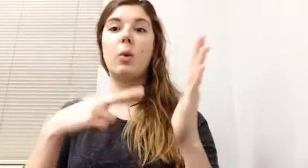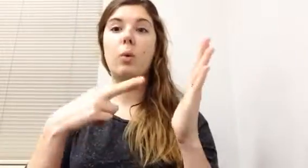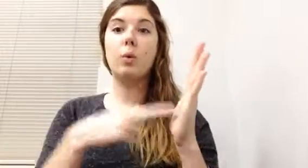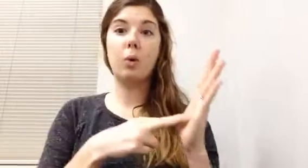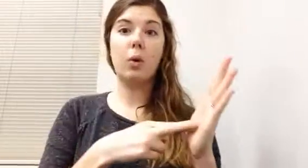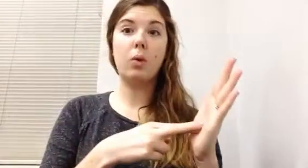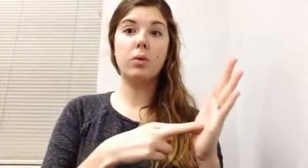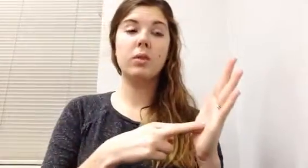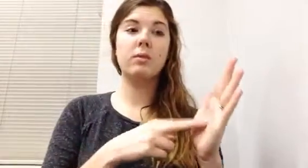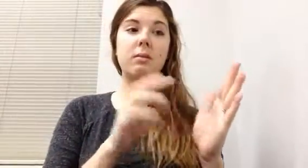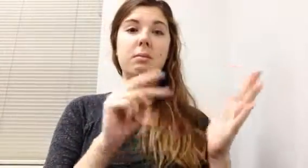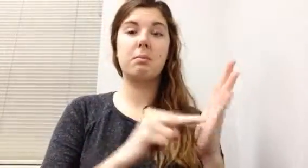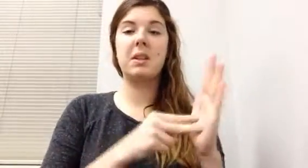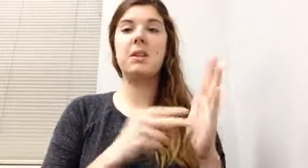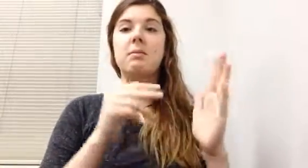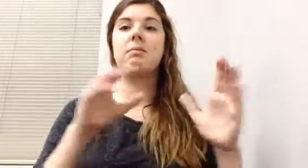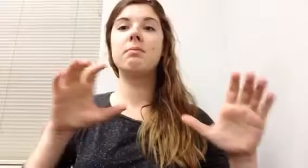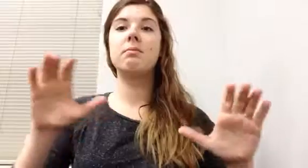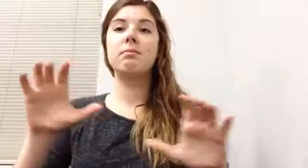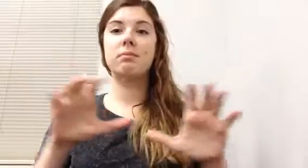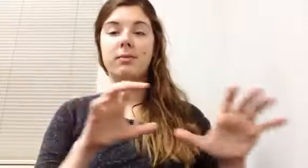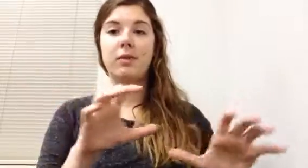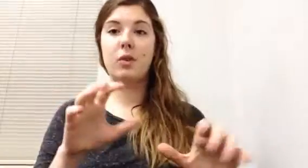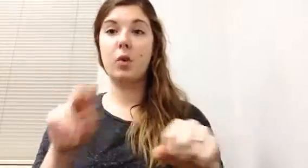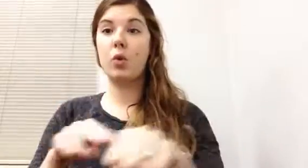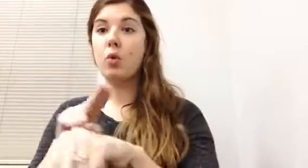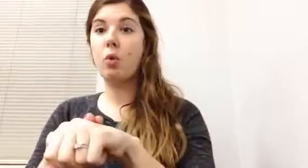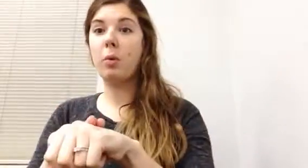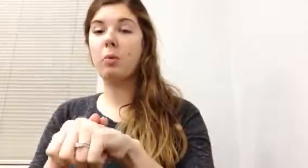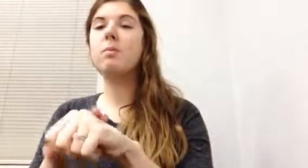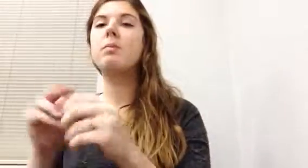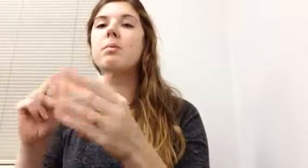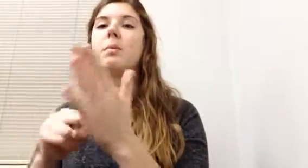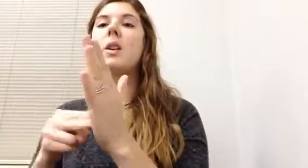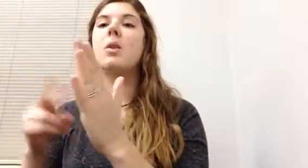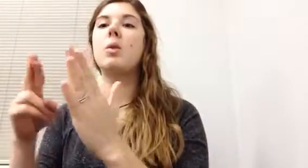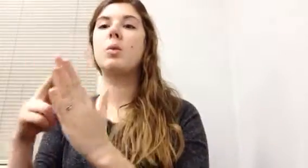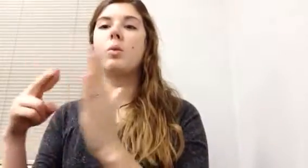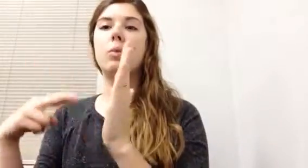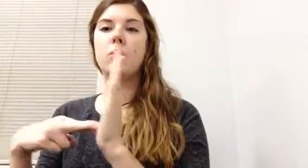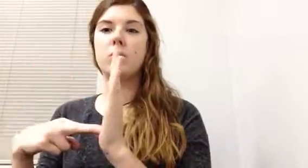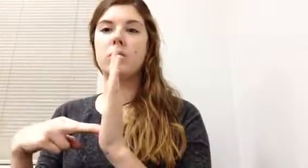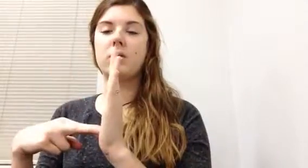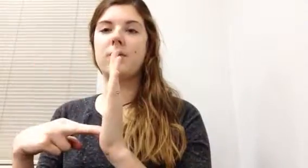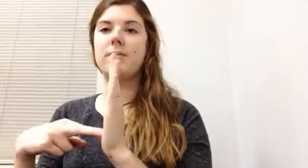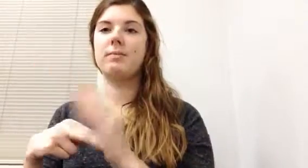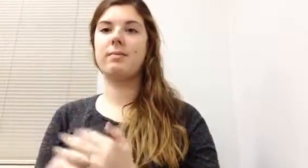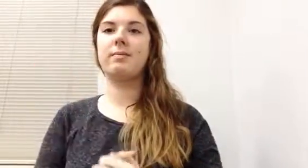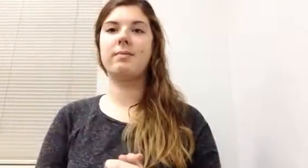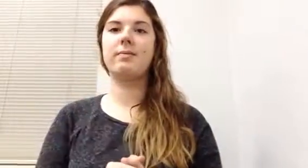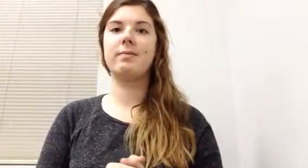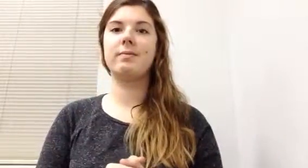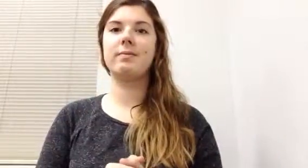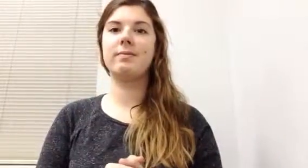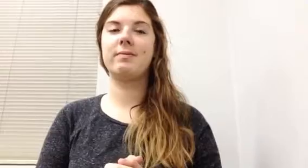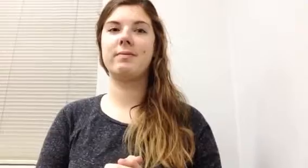rules. You got three things: statuses, positions; norms are rules; roles are behaviors, or